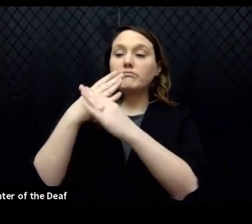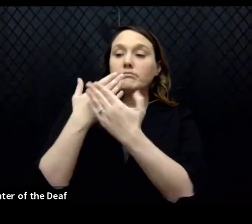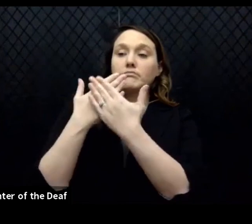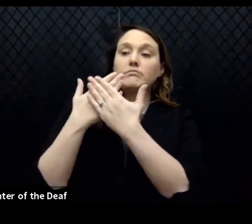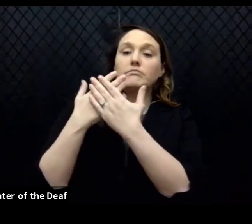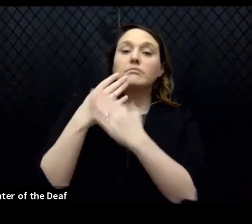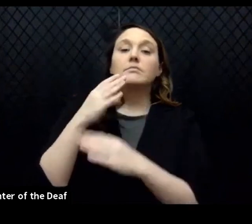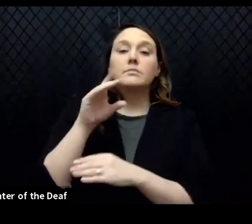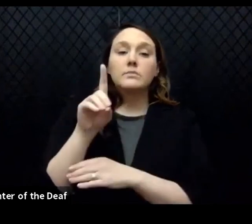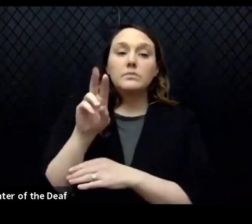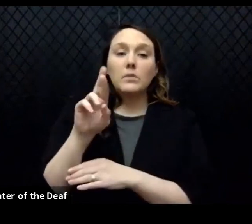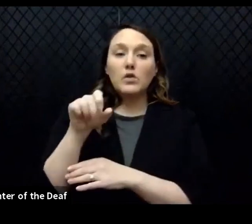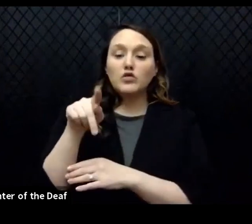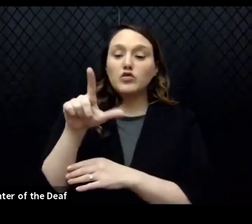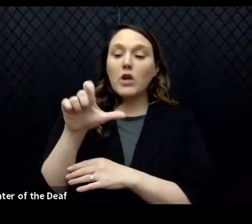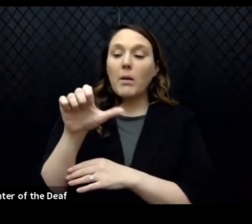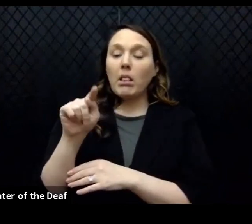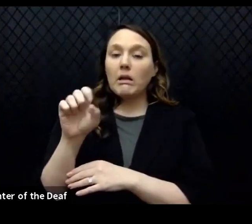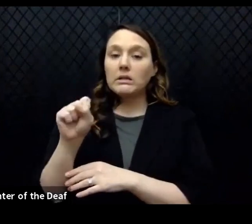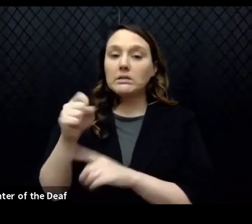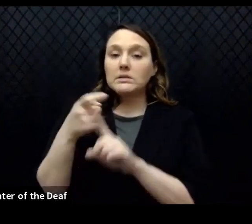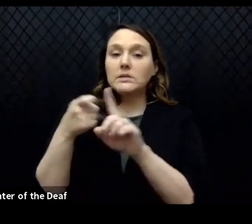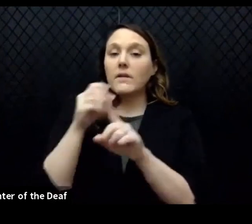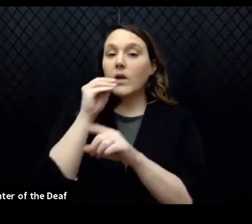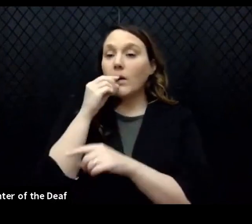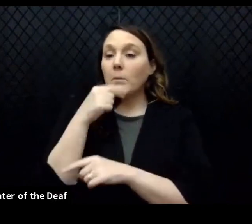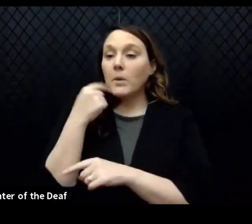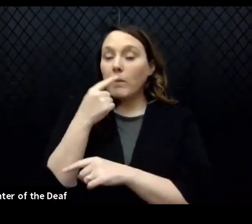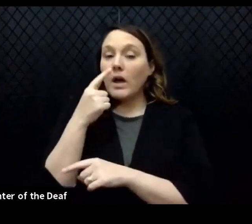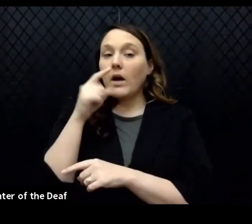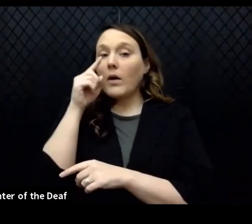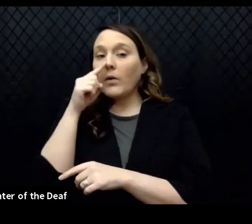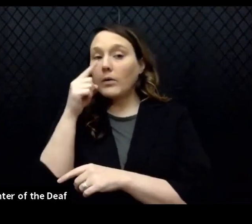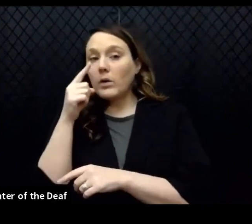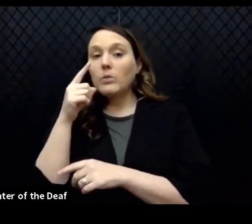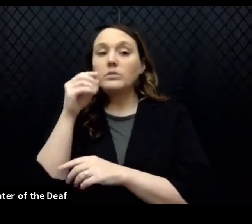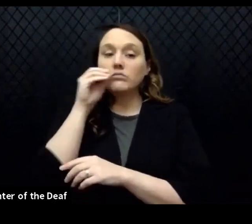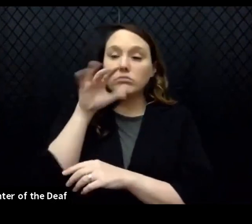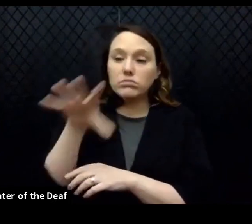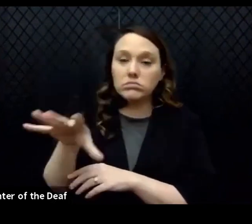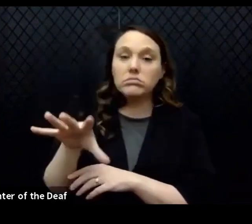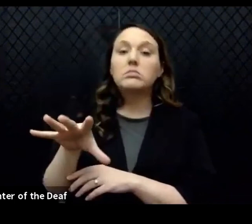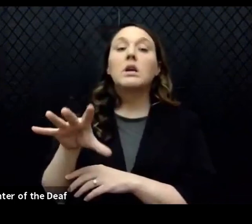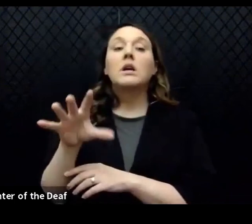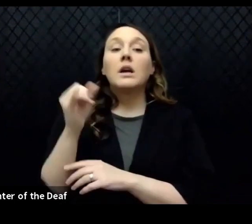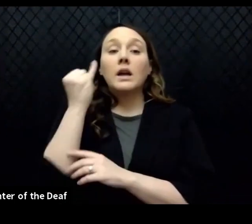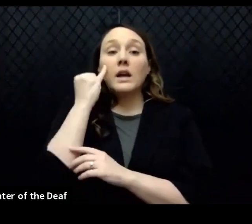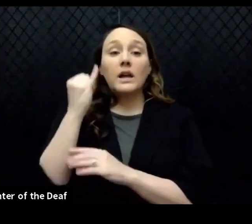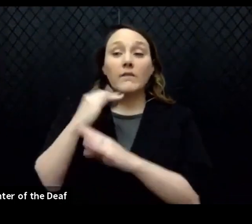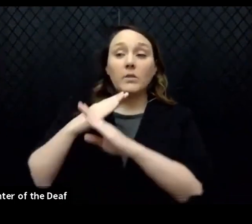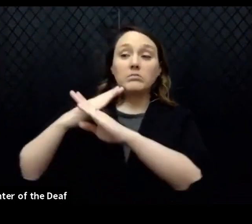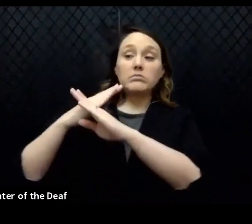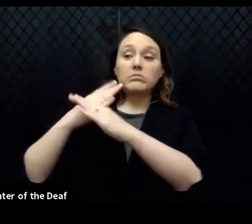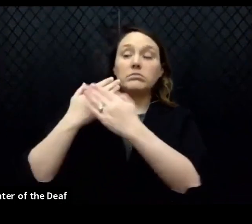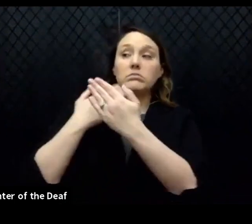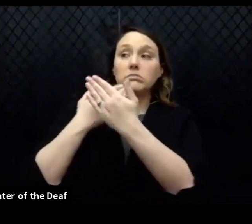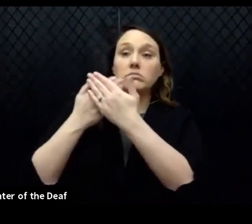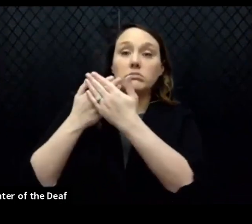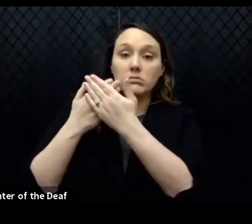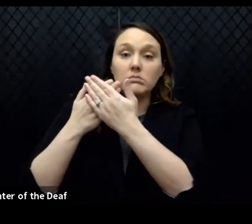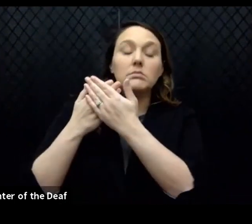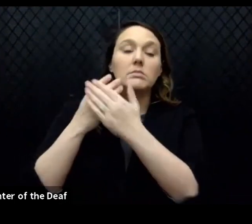out of your mouth when you breathe or talk or sneeze or cough. So if it traps droplets, it's effective.